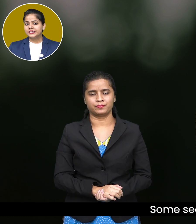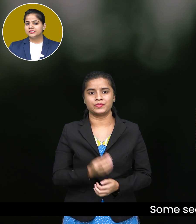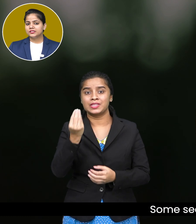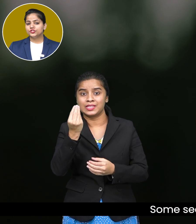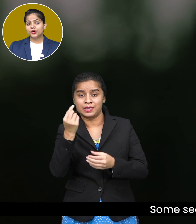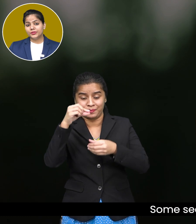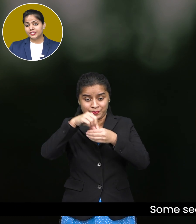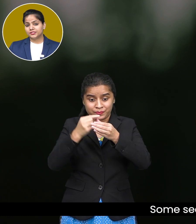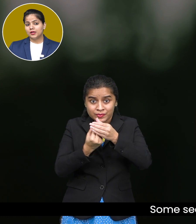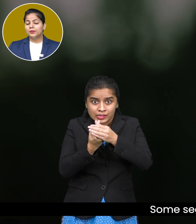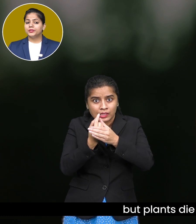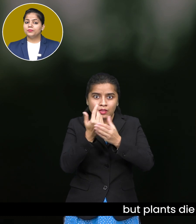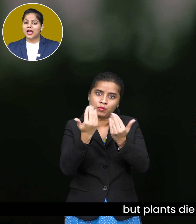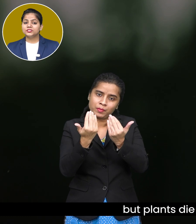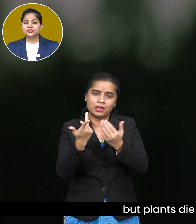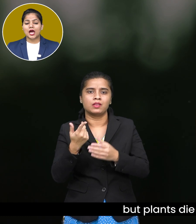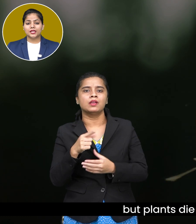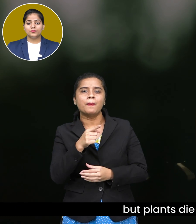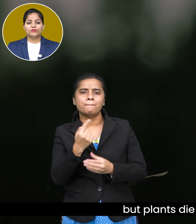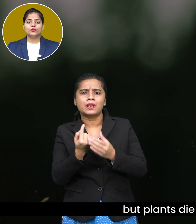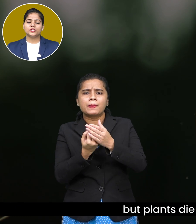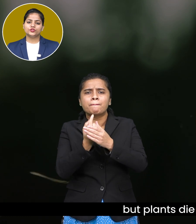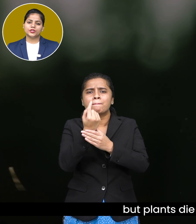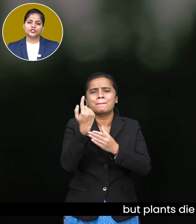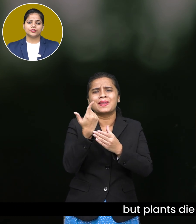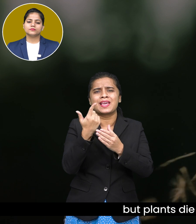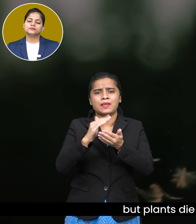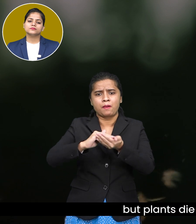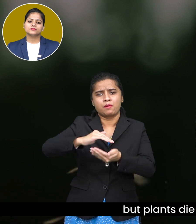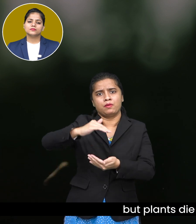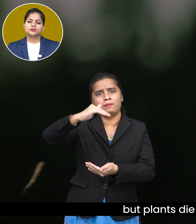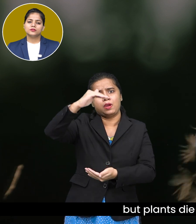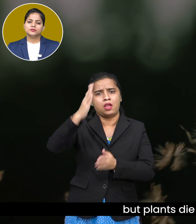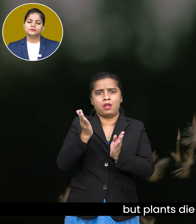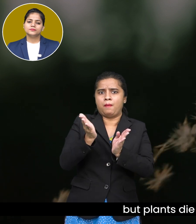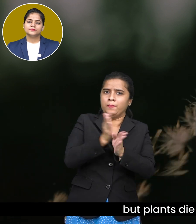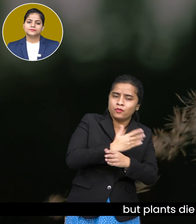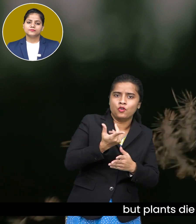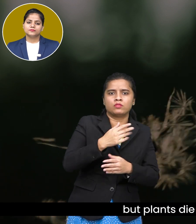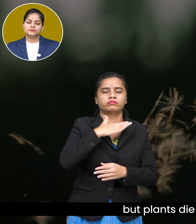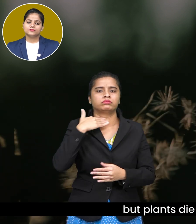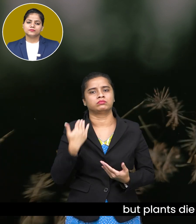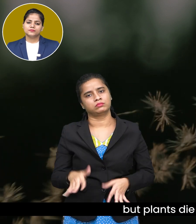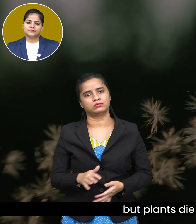Some seeds germinate, but plants die before maturation.